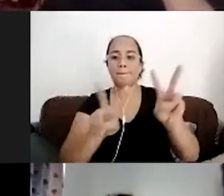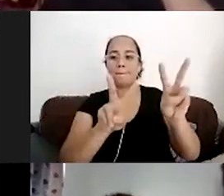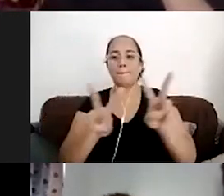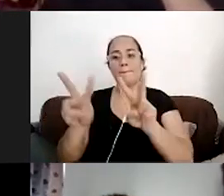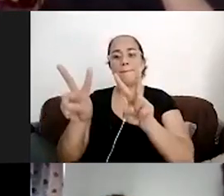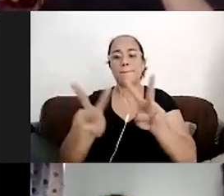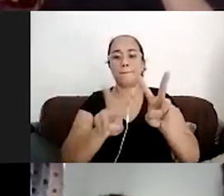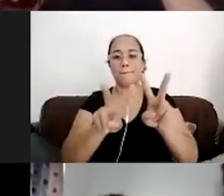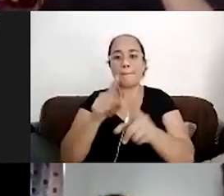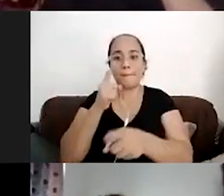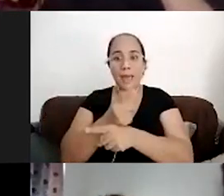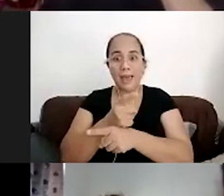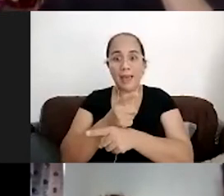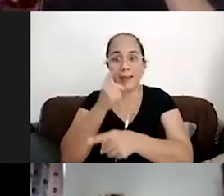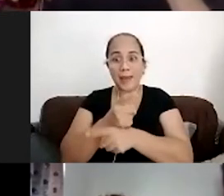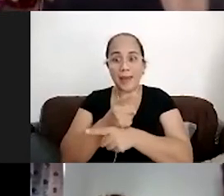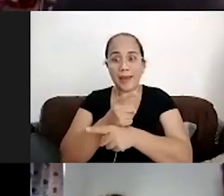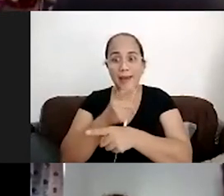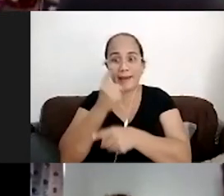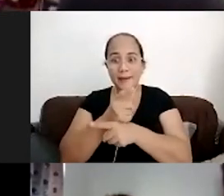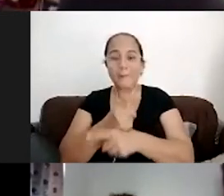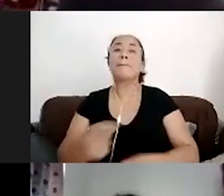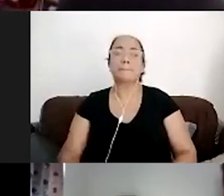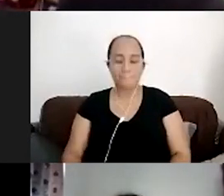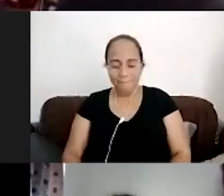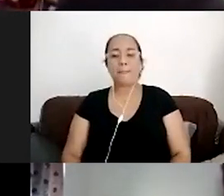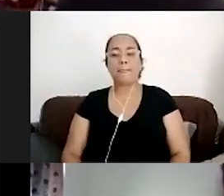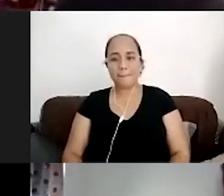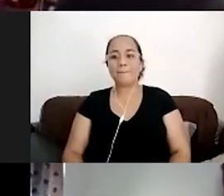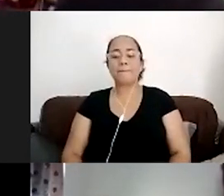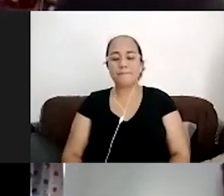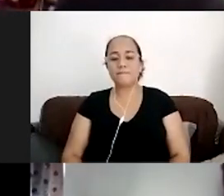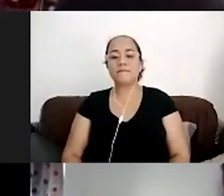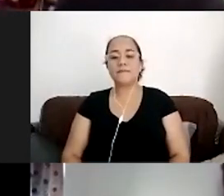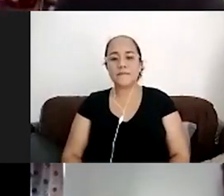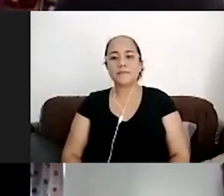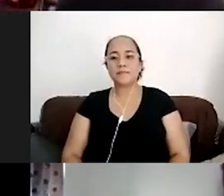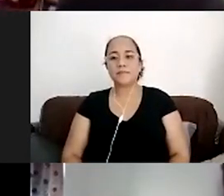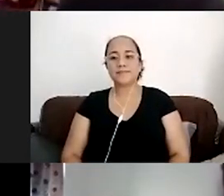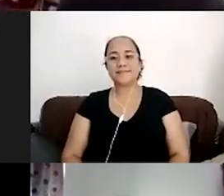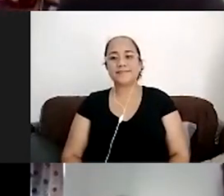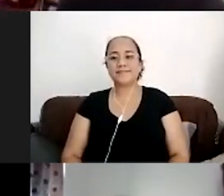Right? Yes, sir. C. Okay. All right.